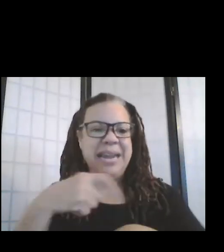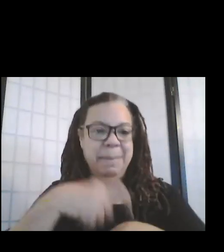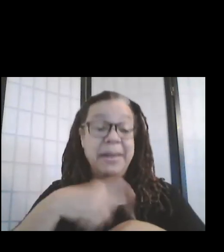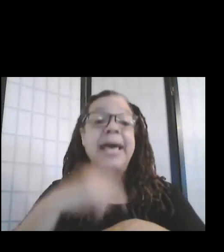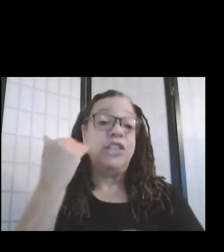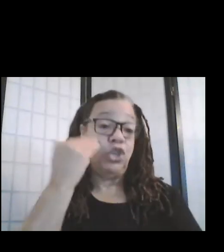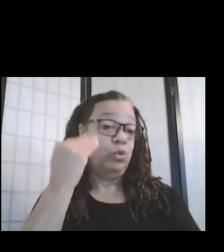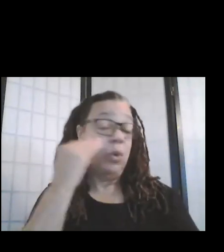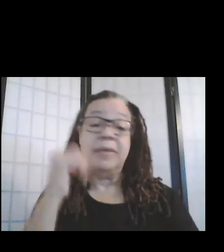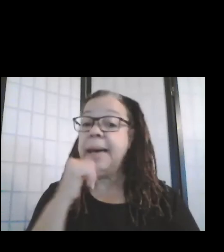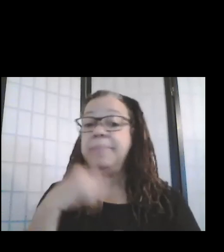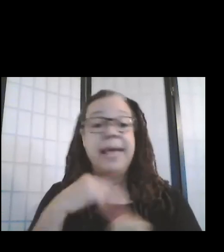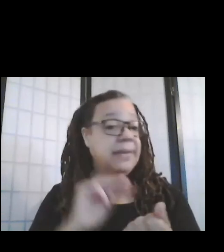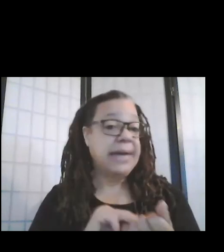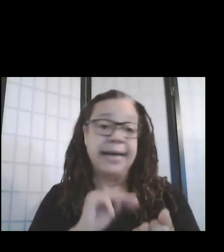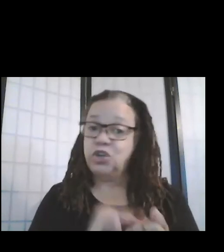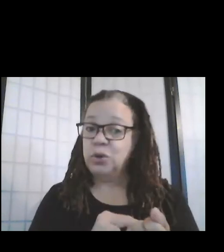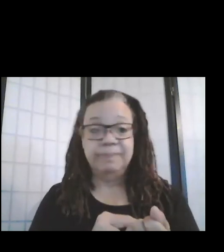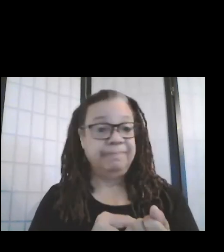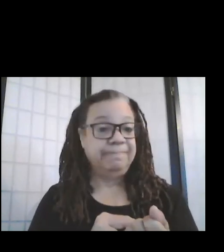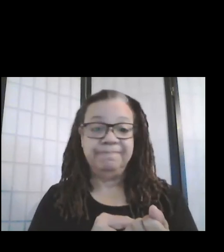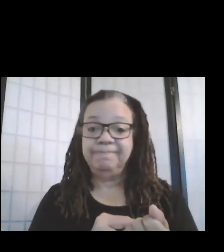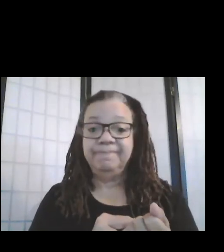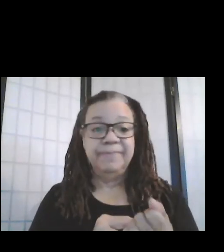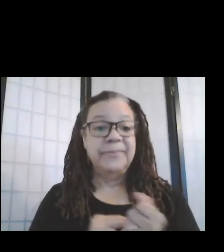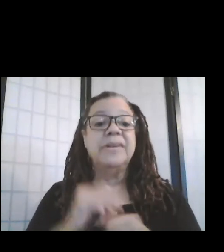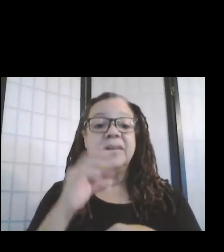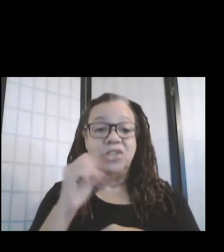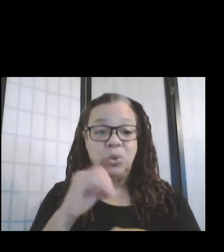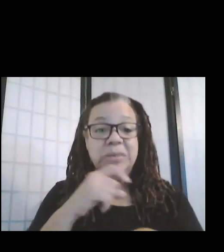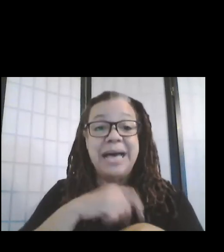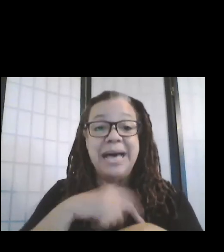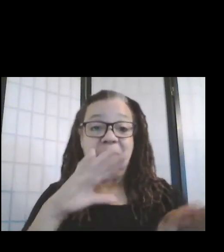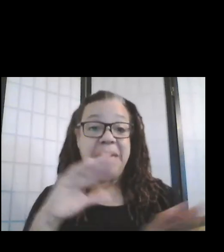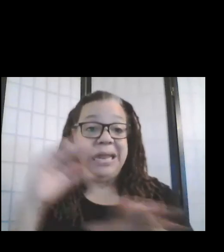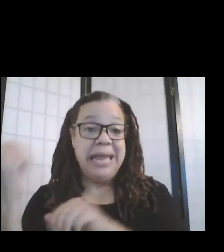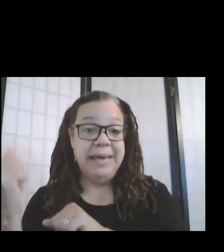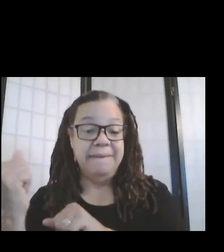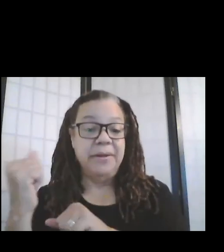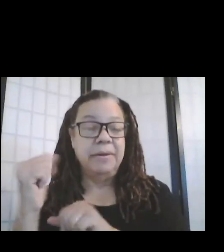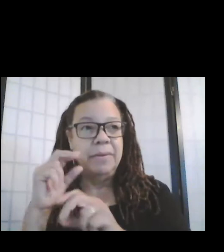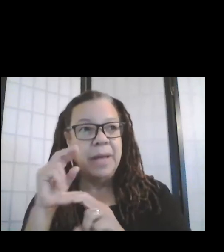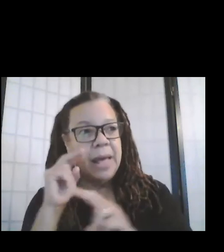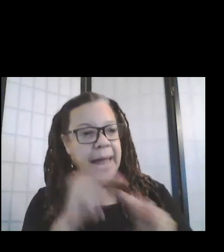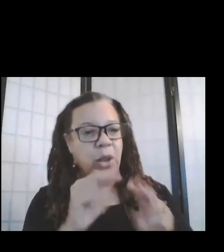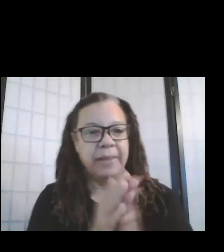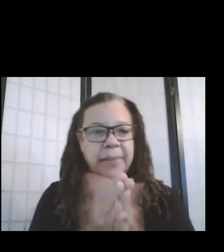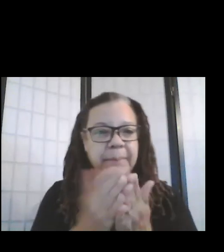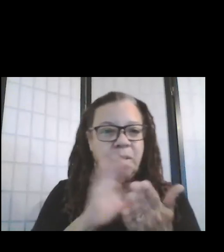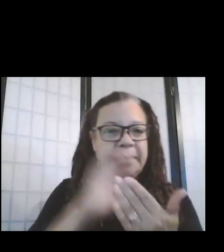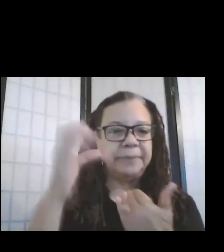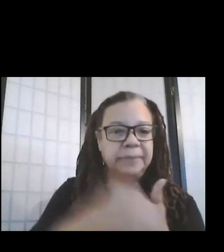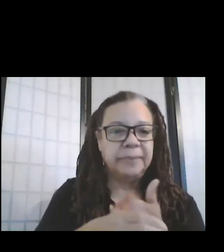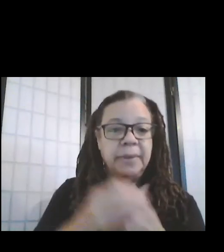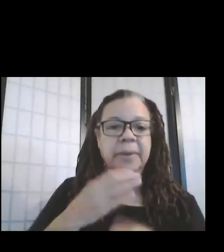in an instant that he wasn't Dr. Shaw. Time to split. He glanced again at the daybook, his